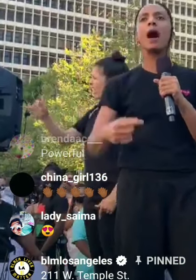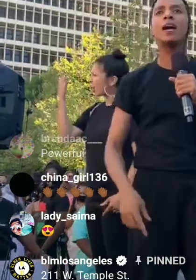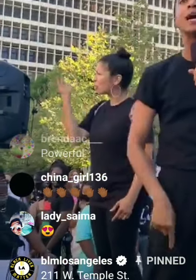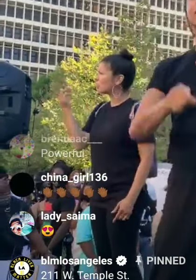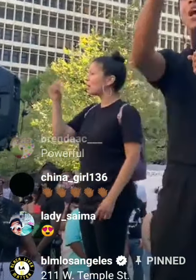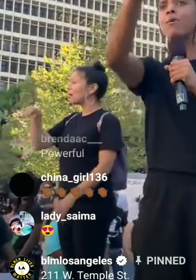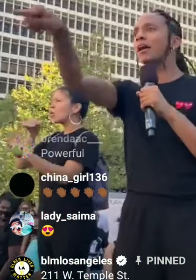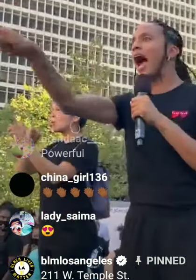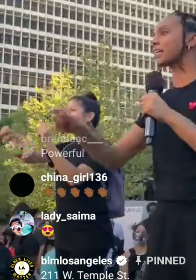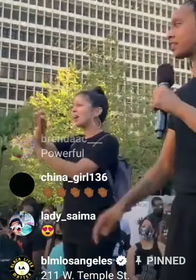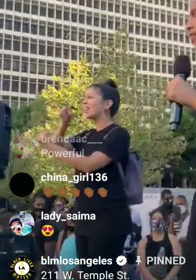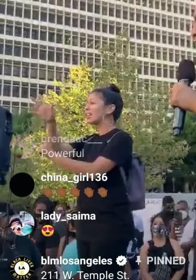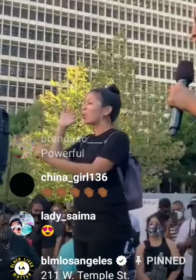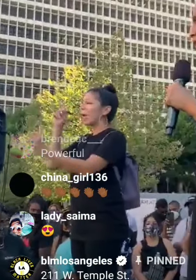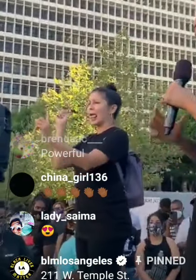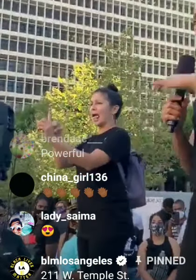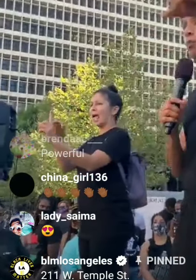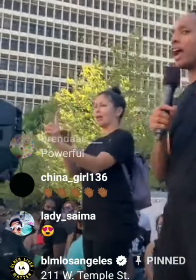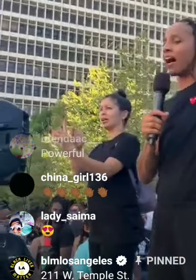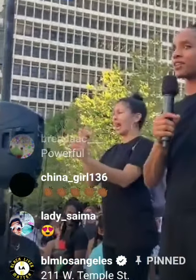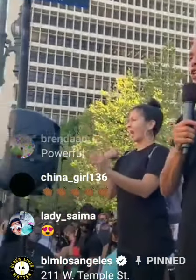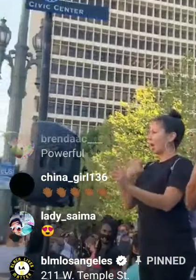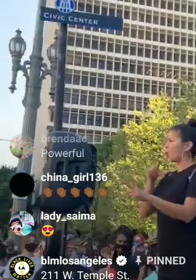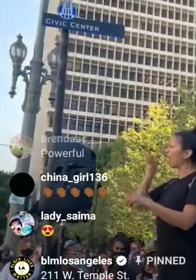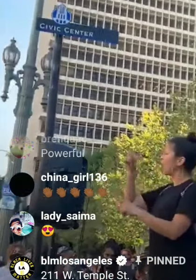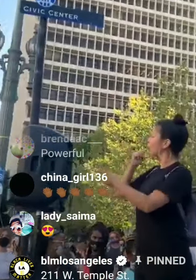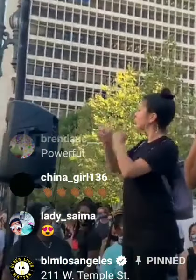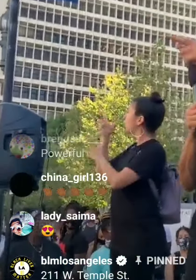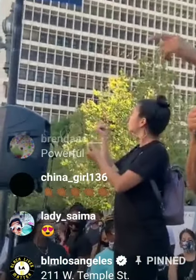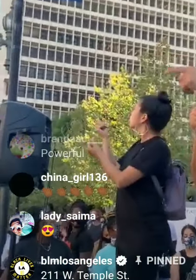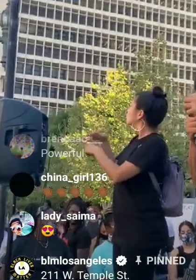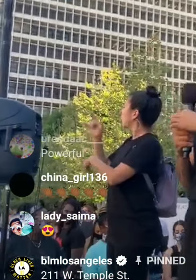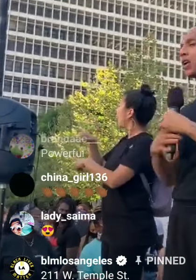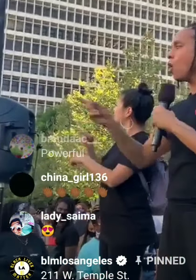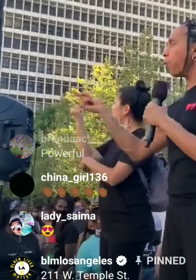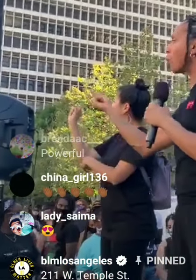and I wanted to throw my carry-on up, and a small